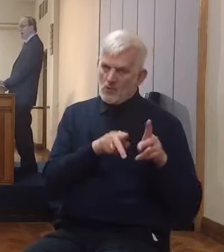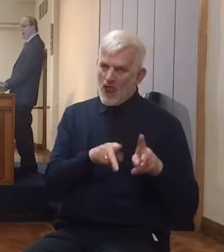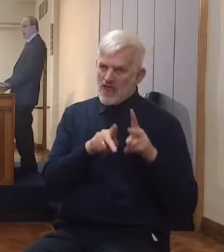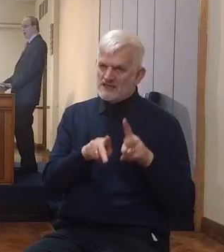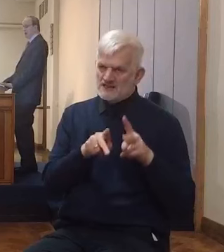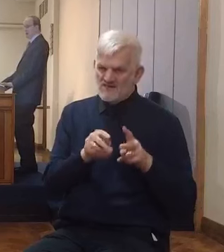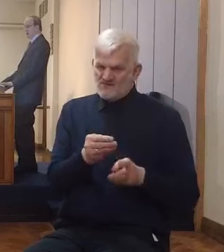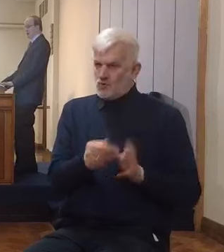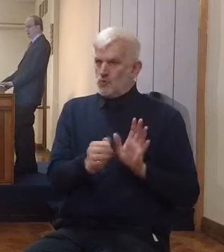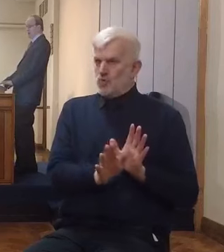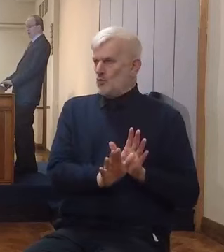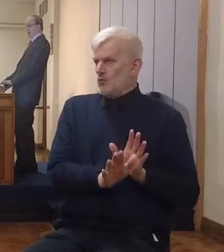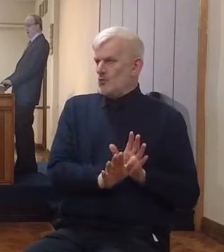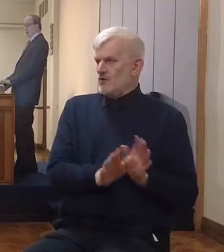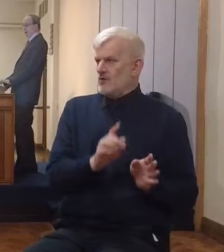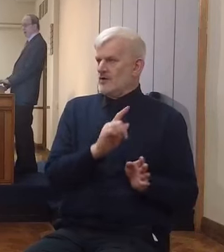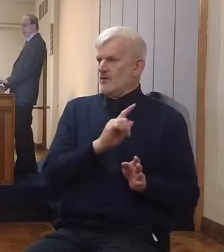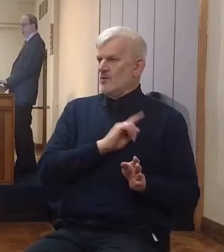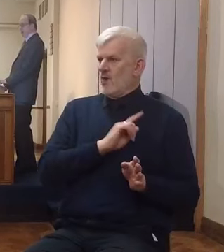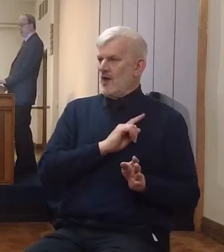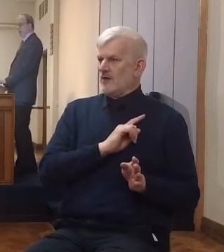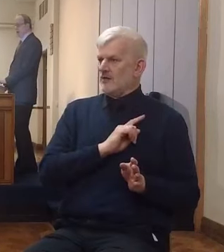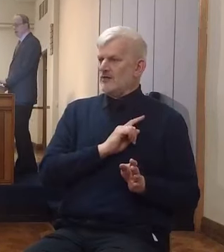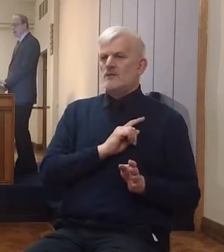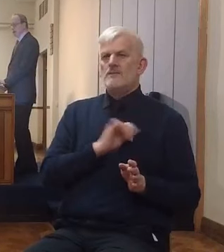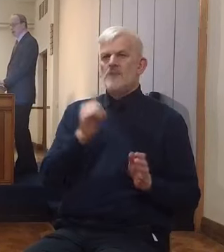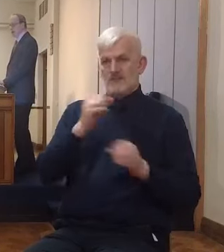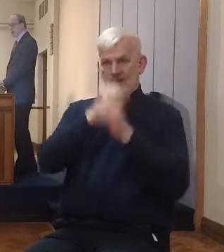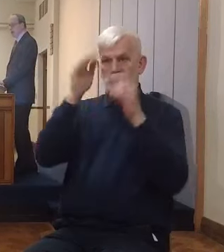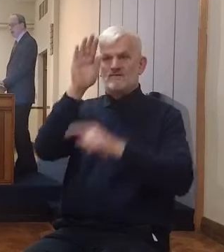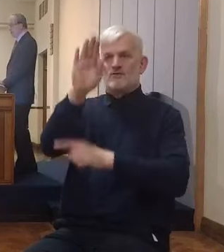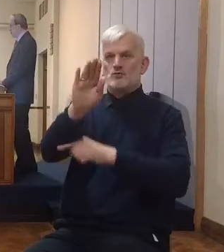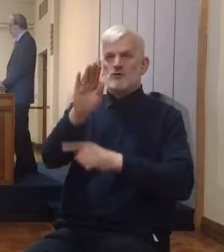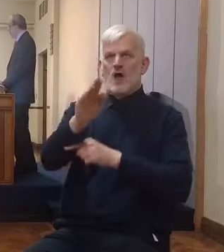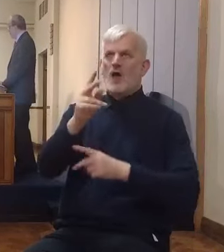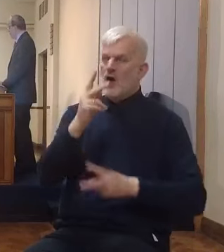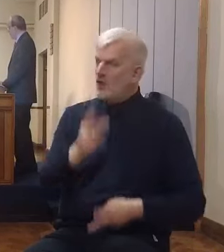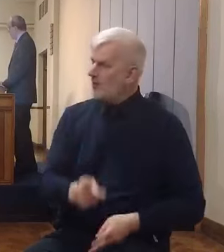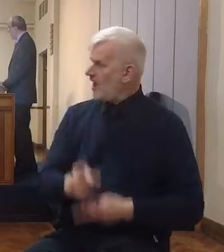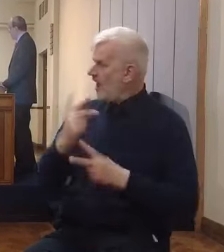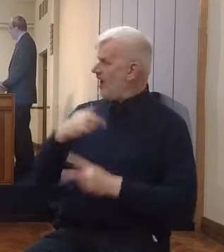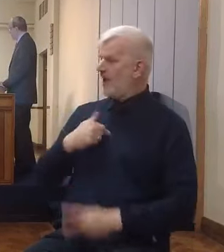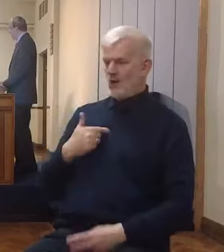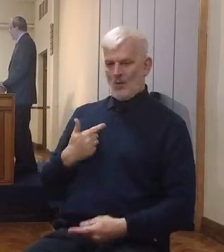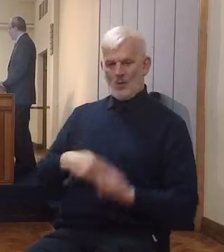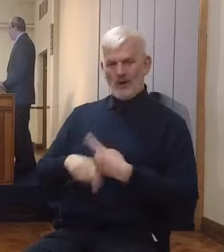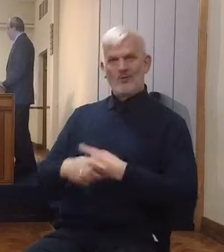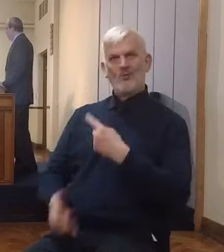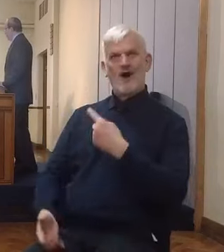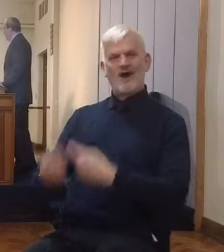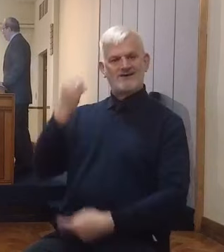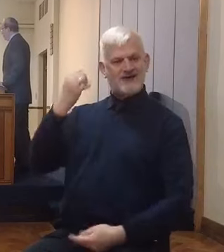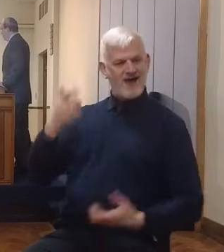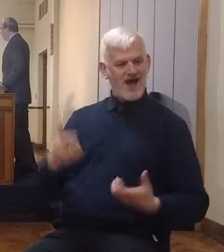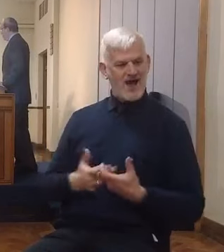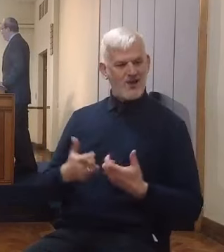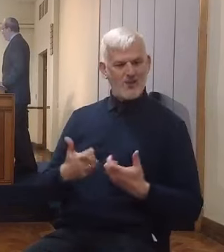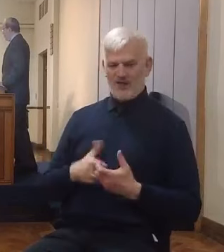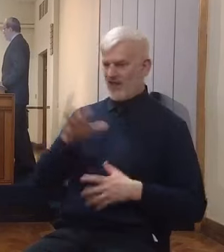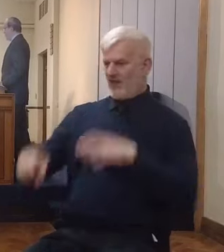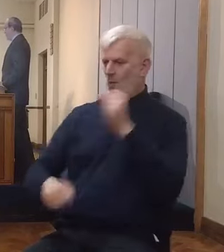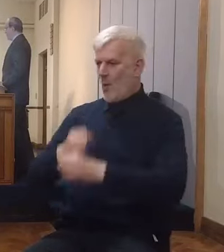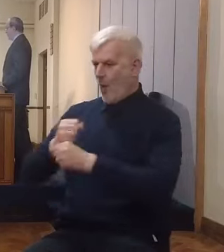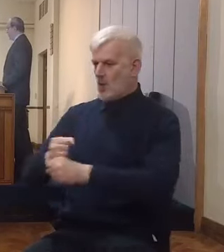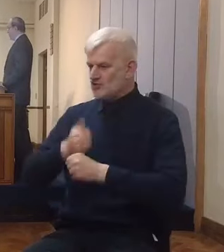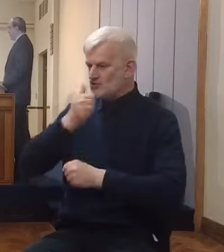disposal, so that they never look back on these battles and say, we won that because we seized all the horses